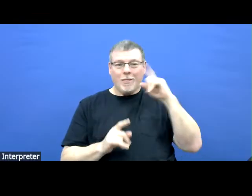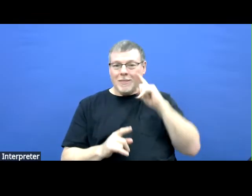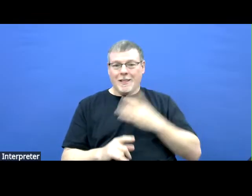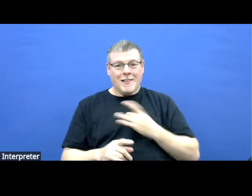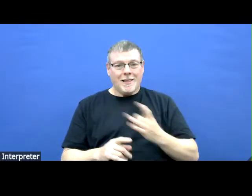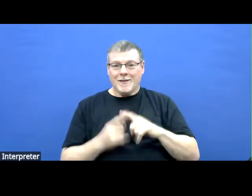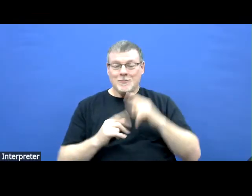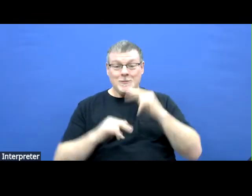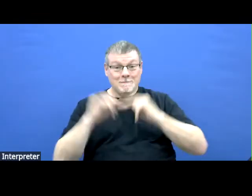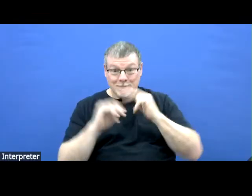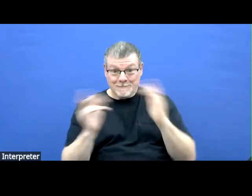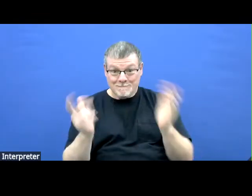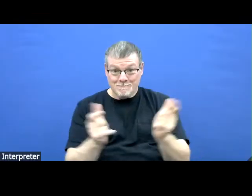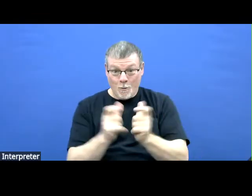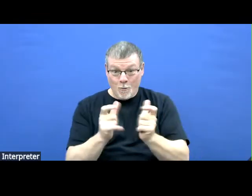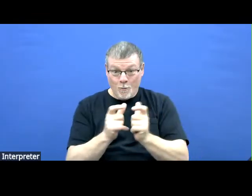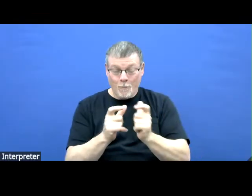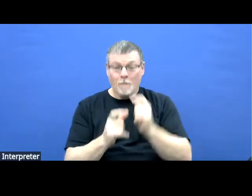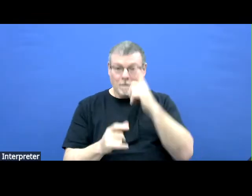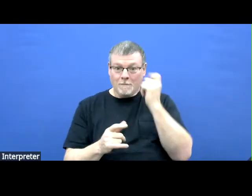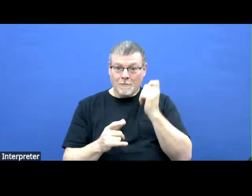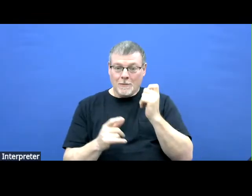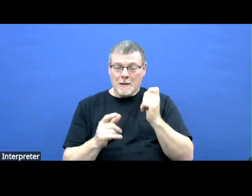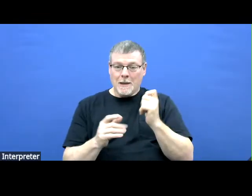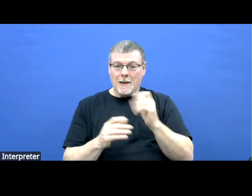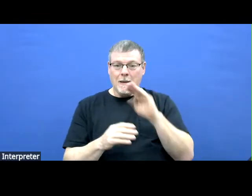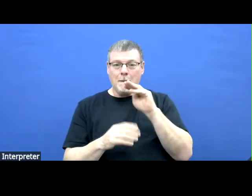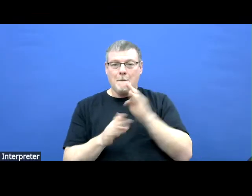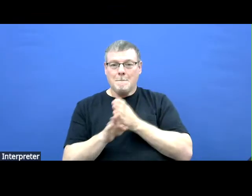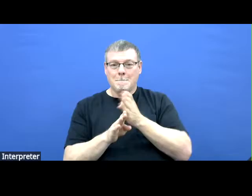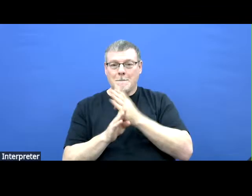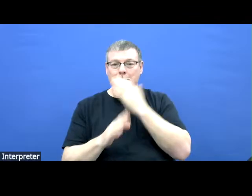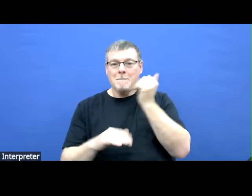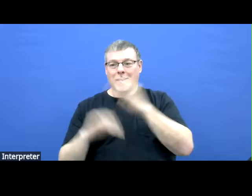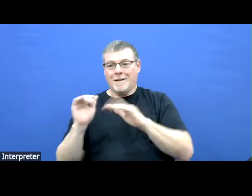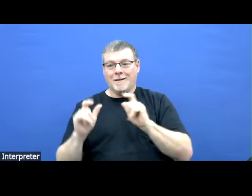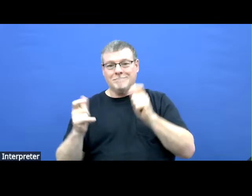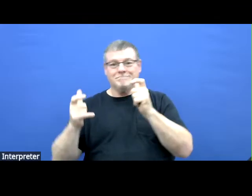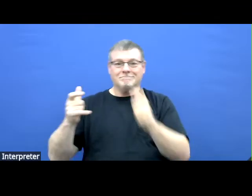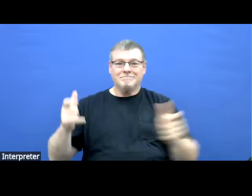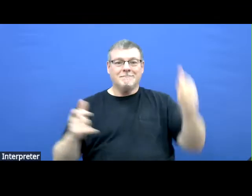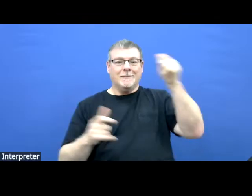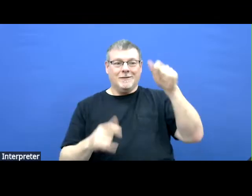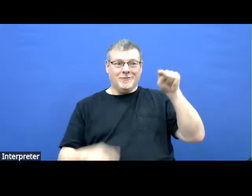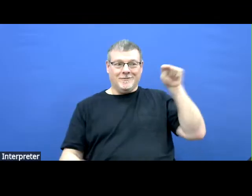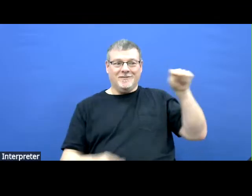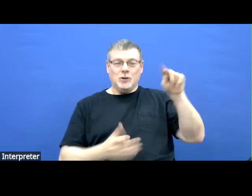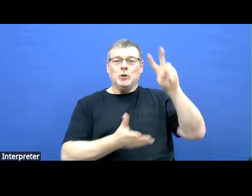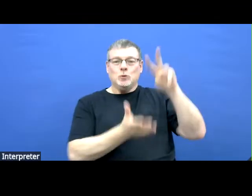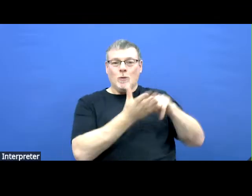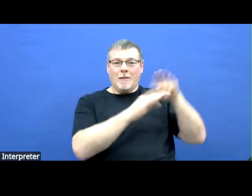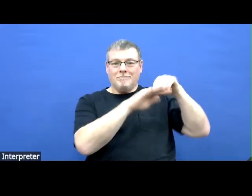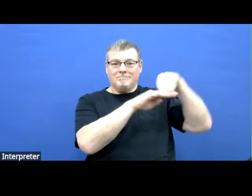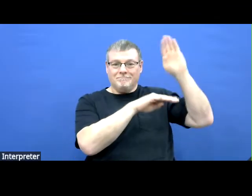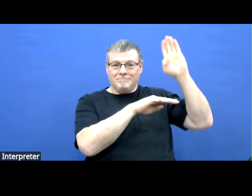smaller homes because their margins are best on the 2,000 to 2,200 square foot